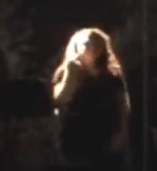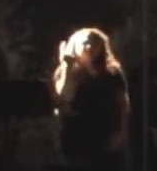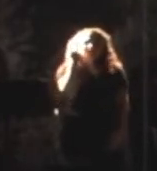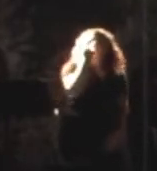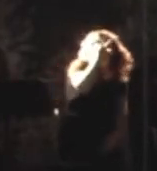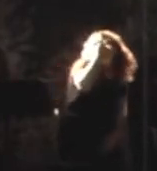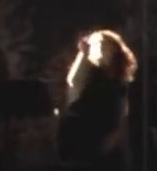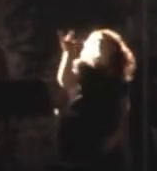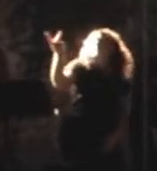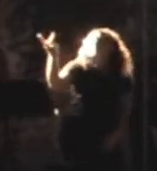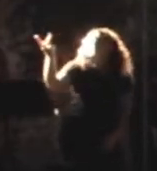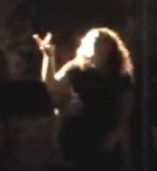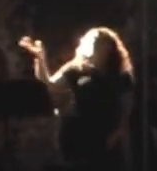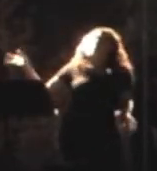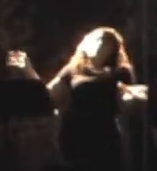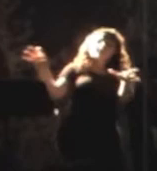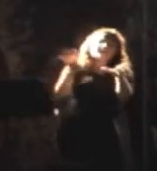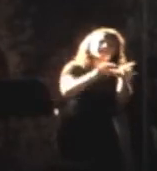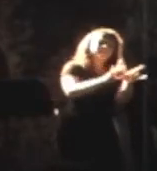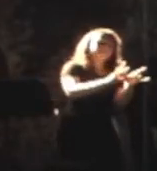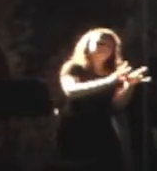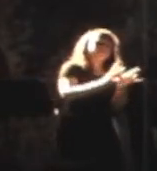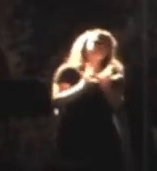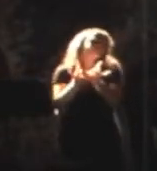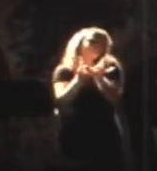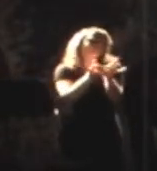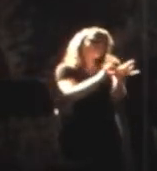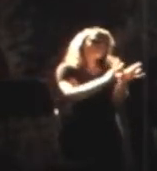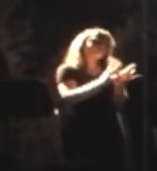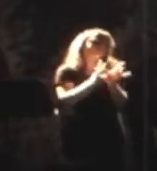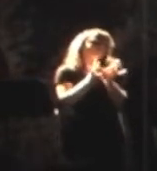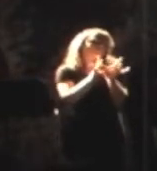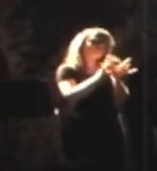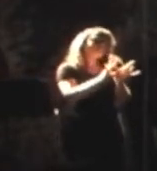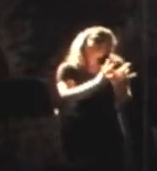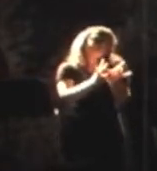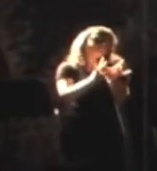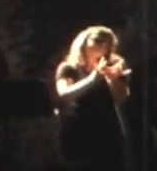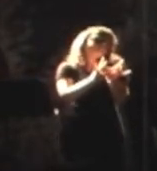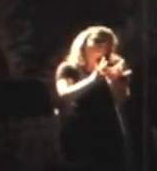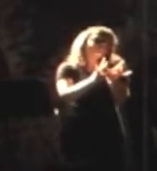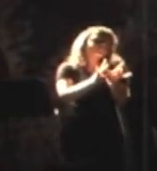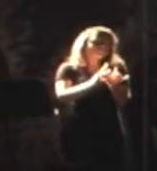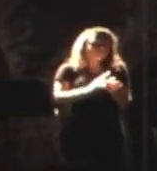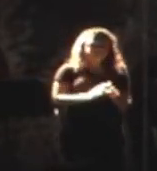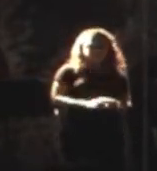You're onto me Onto me Not over